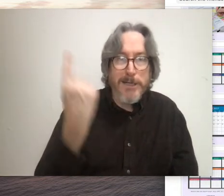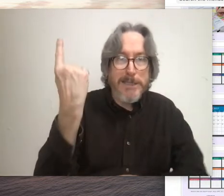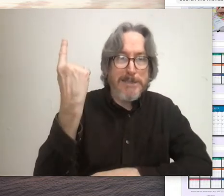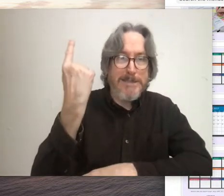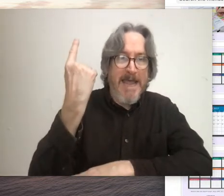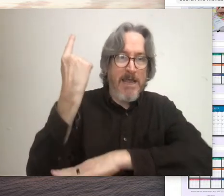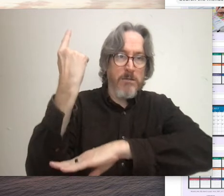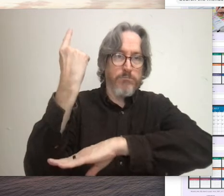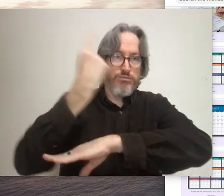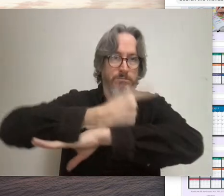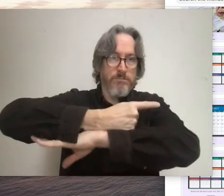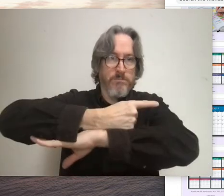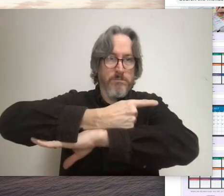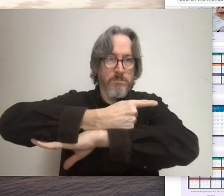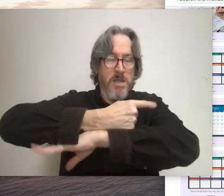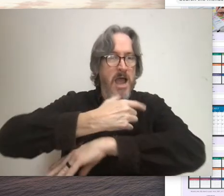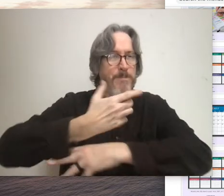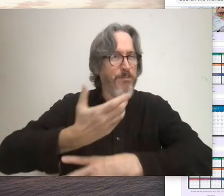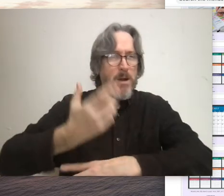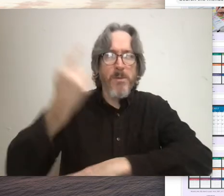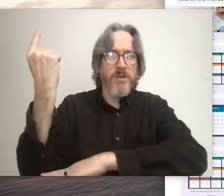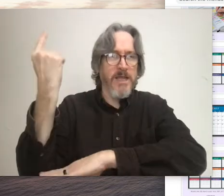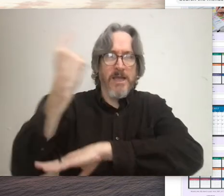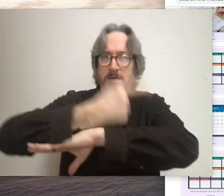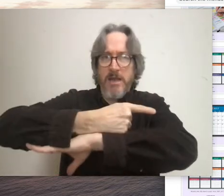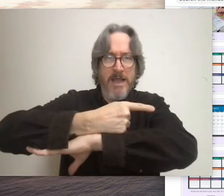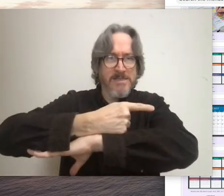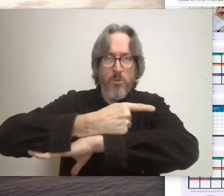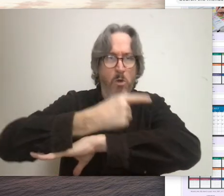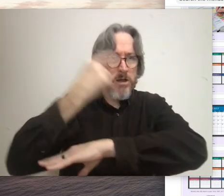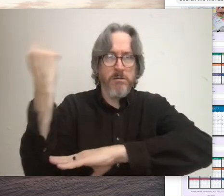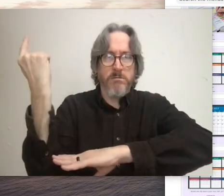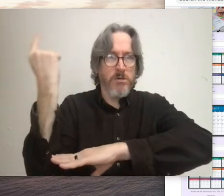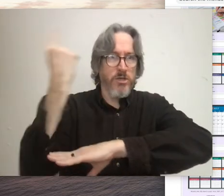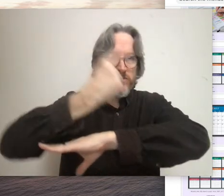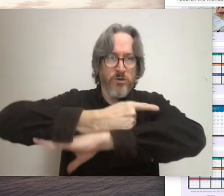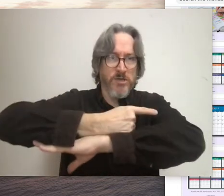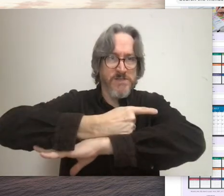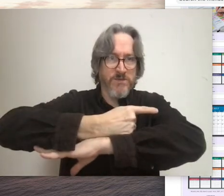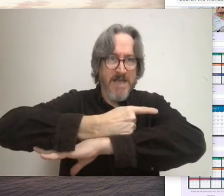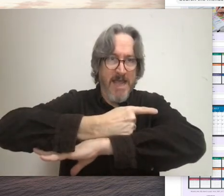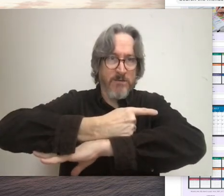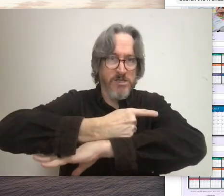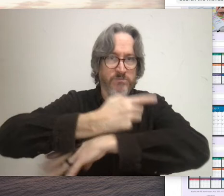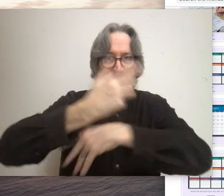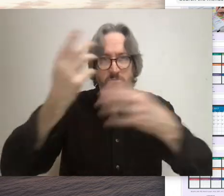And day, I probably in ASL1, you